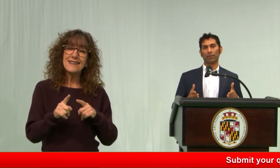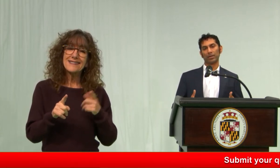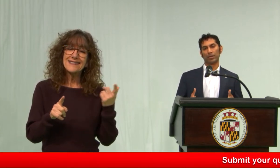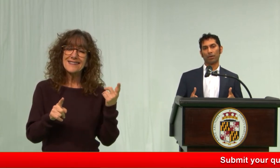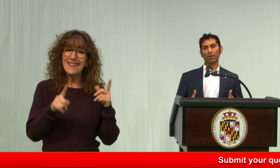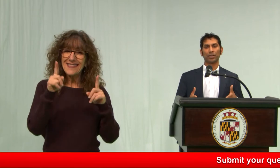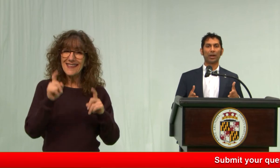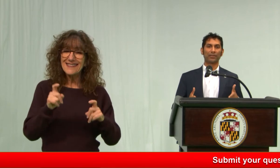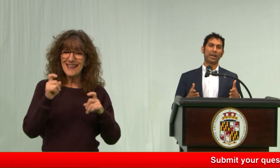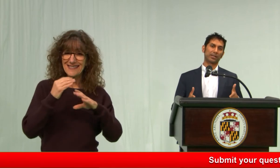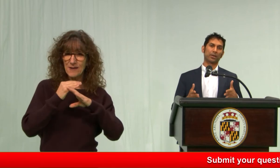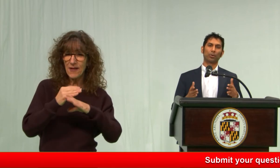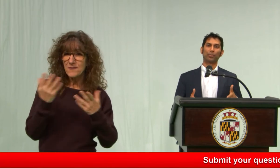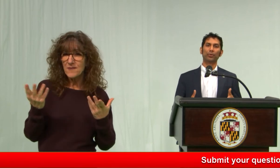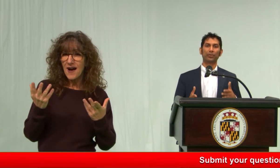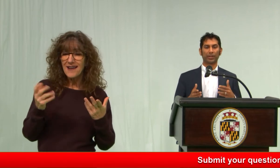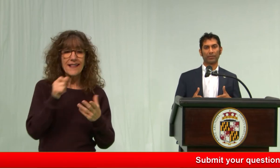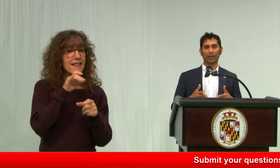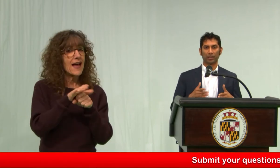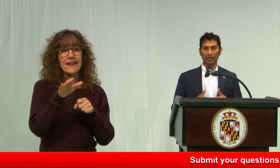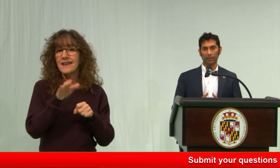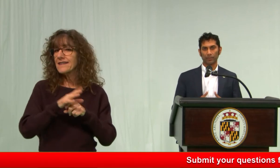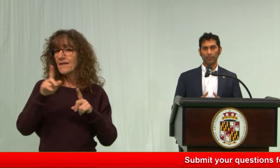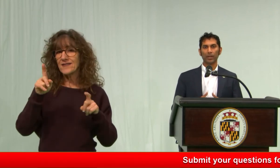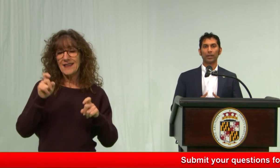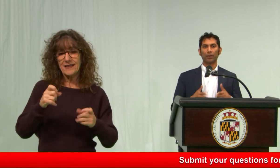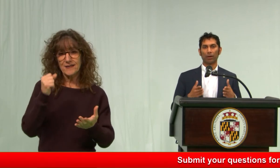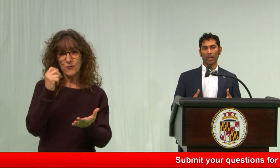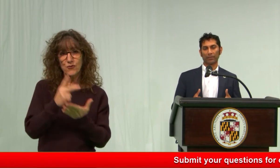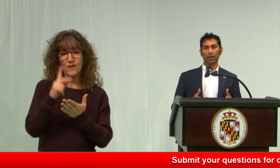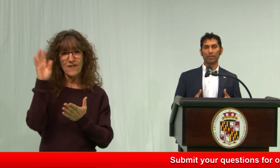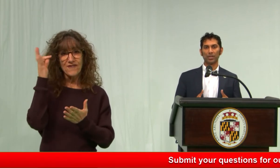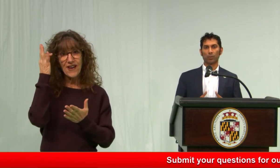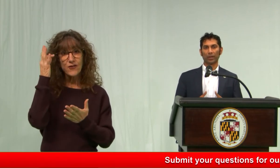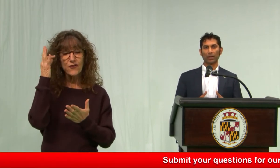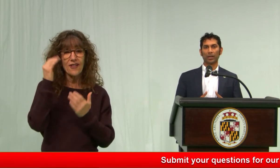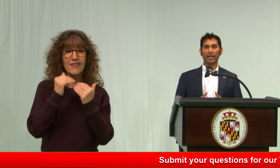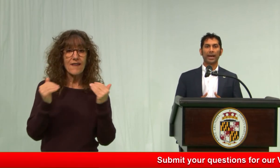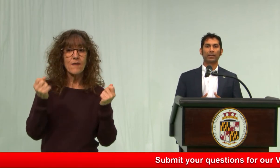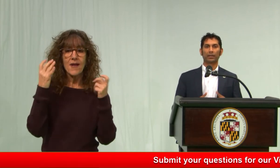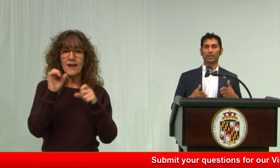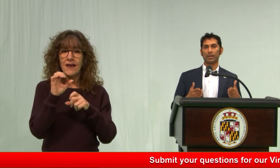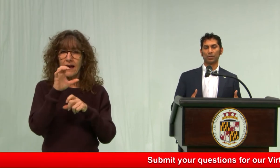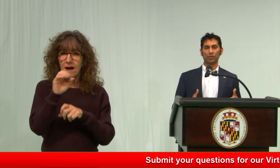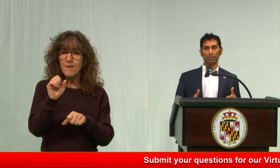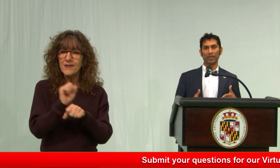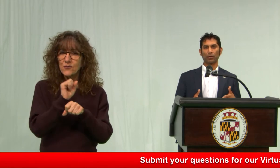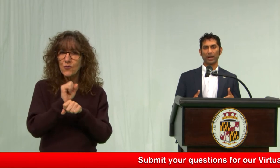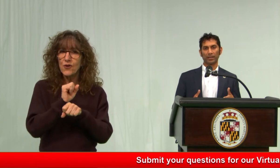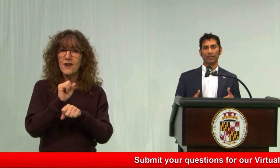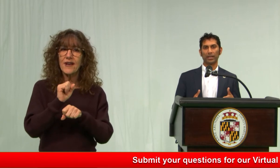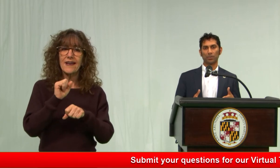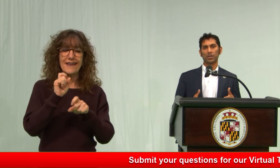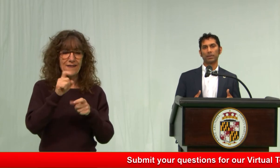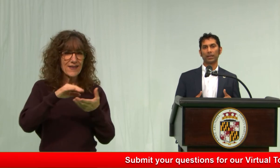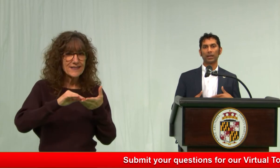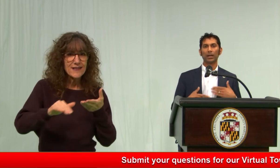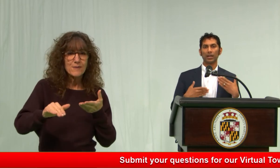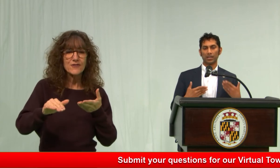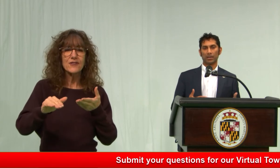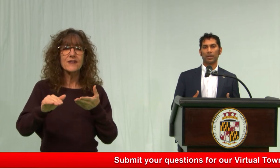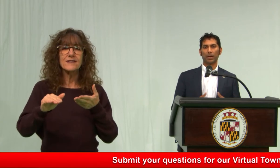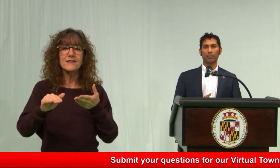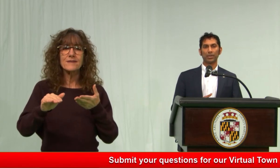that there aren't enough tests that were approved at the federal level. There are a lot of companies working on that. Exemptions are being granted as we